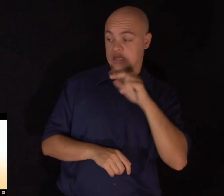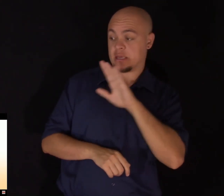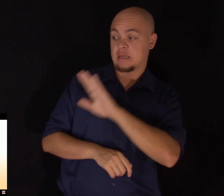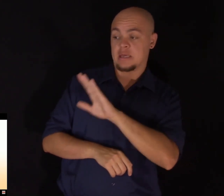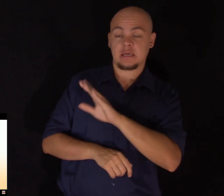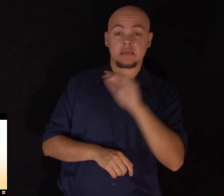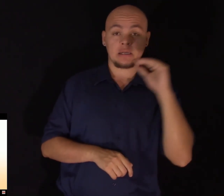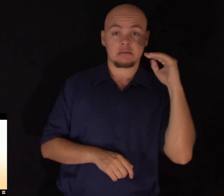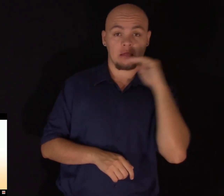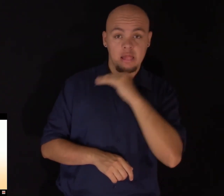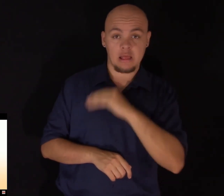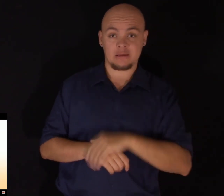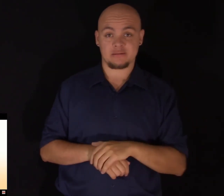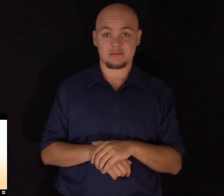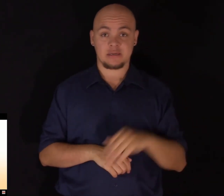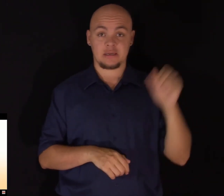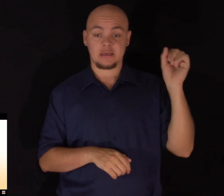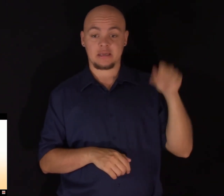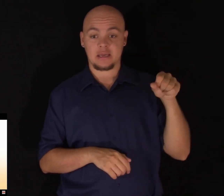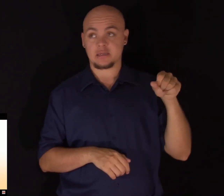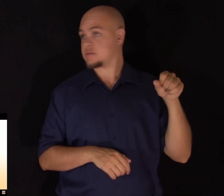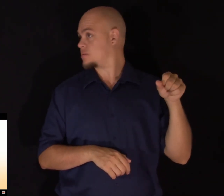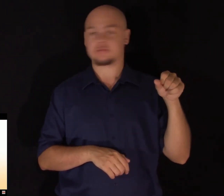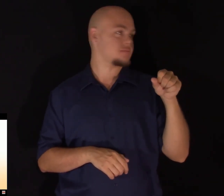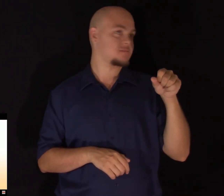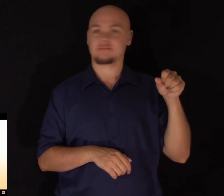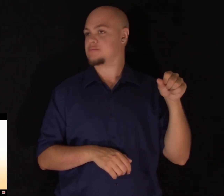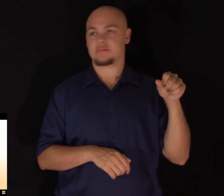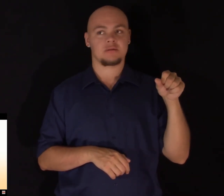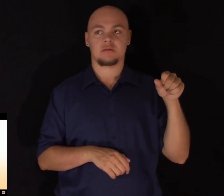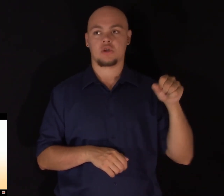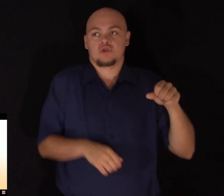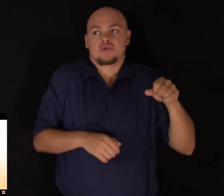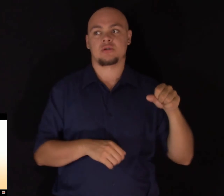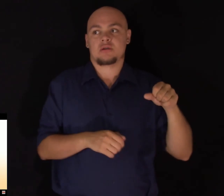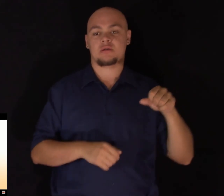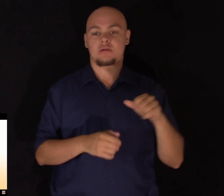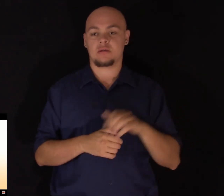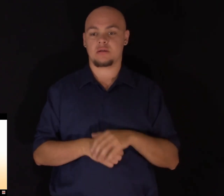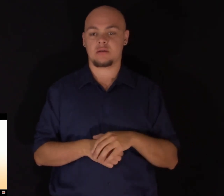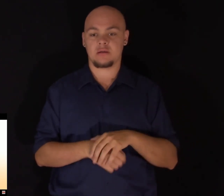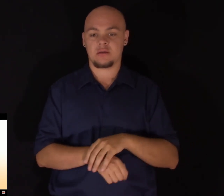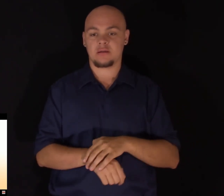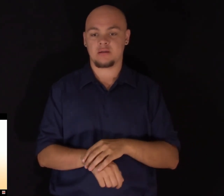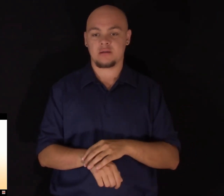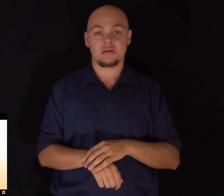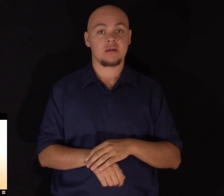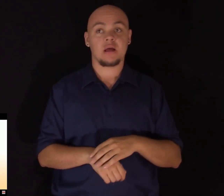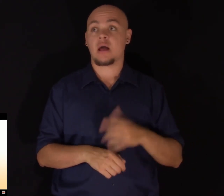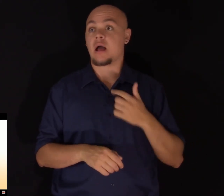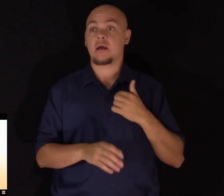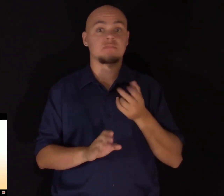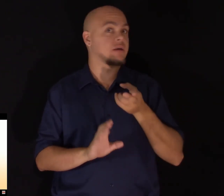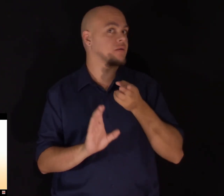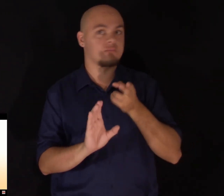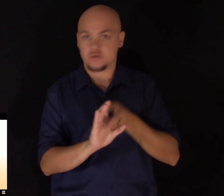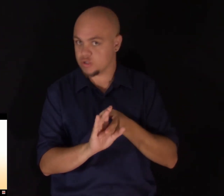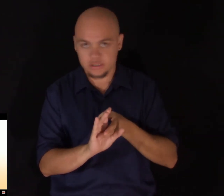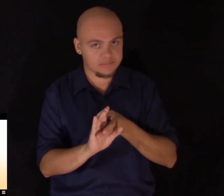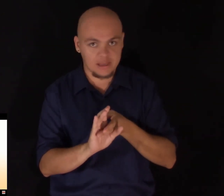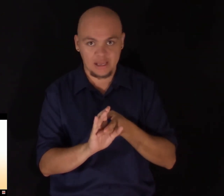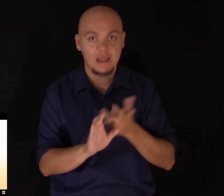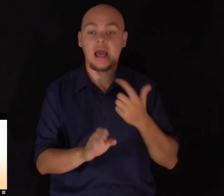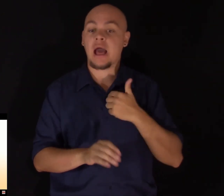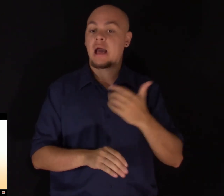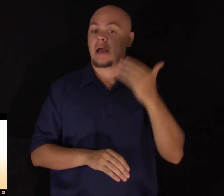him saying yes while shaking his head no, slightly shrugging his shoulders, lots of be happy to participate in one. I know that it's not